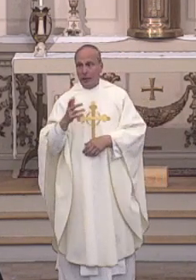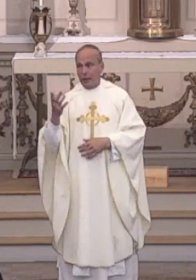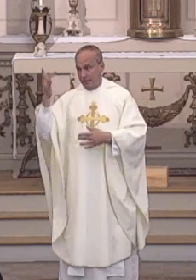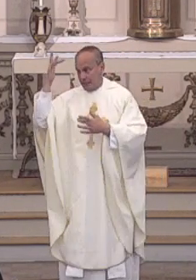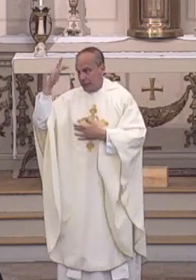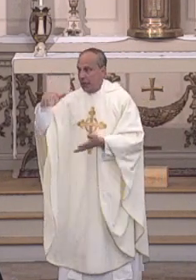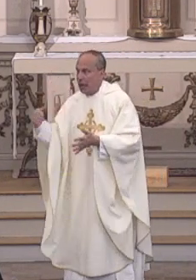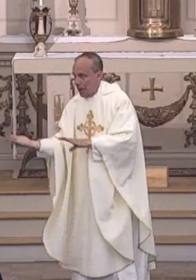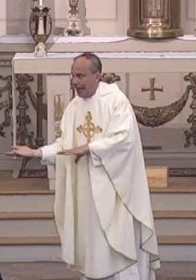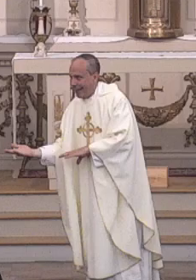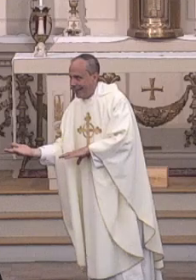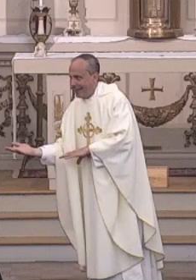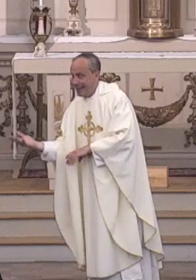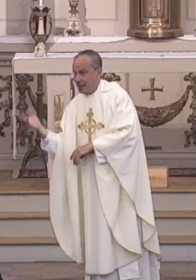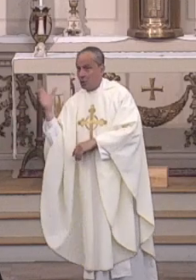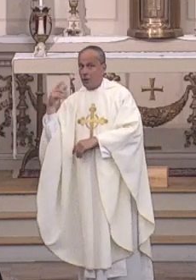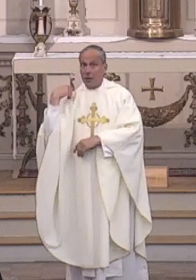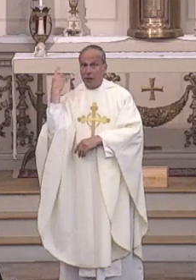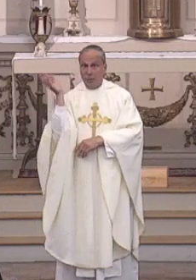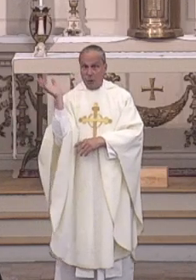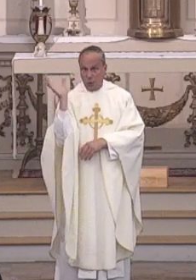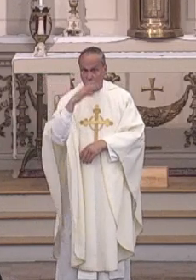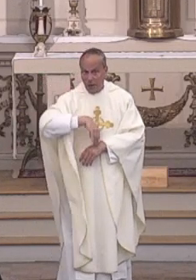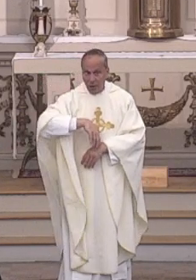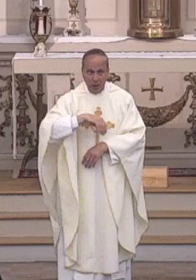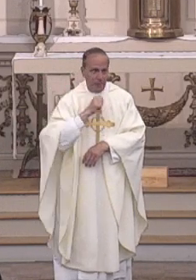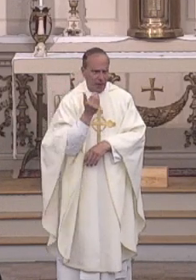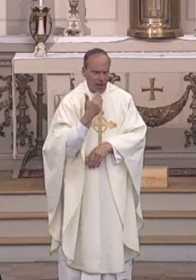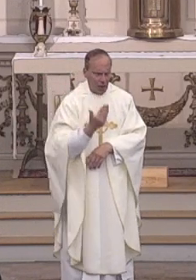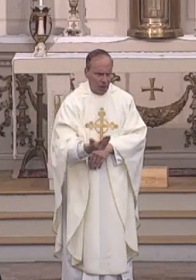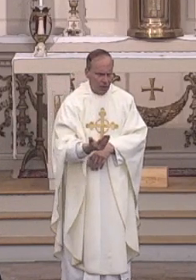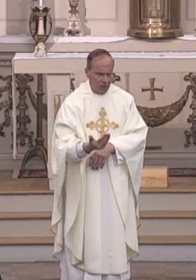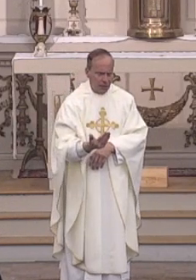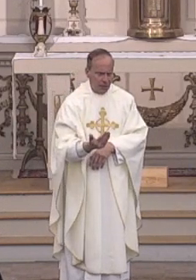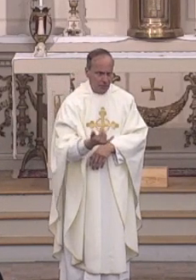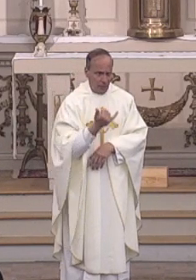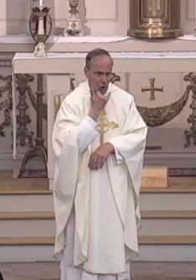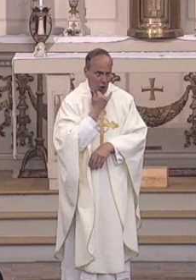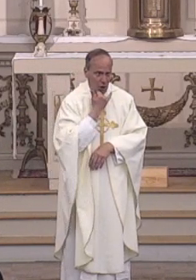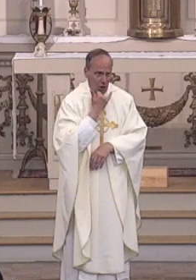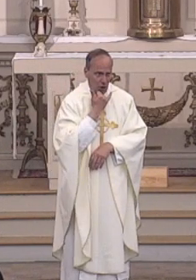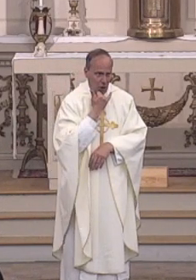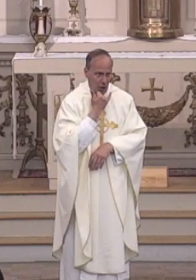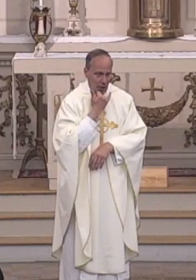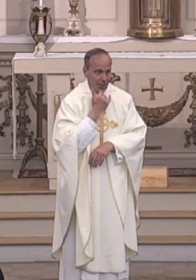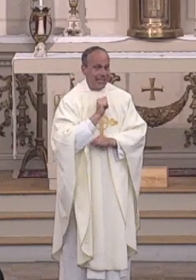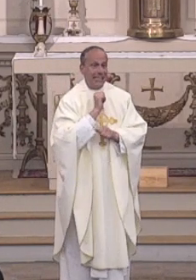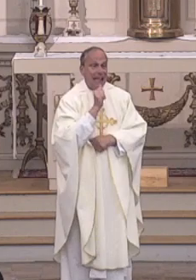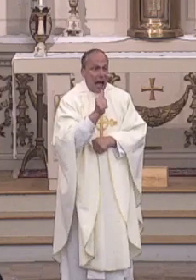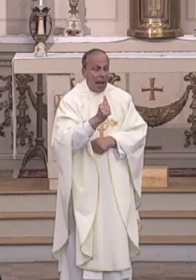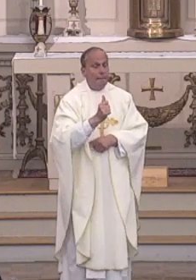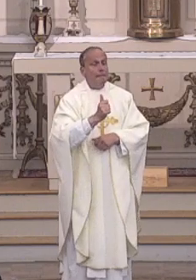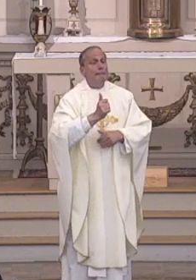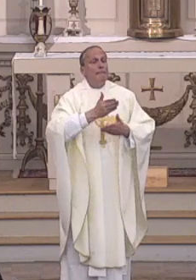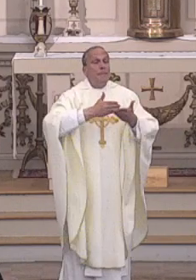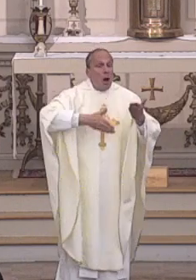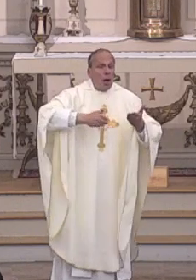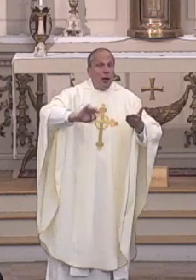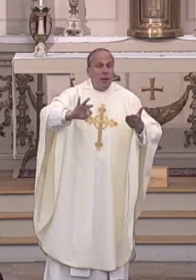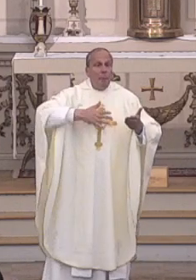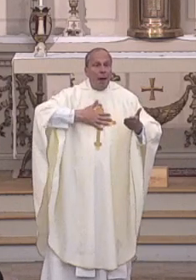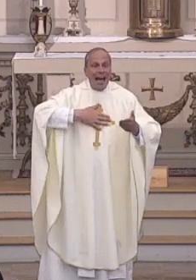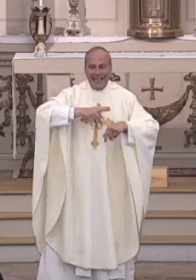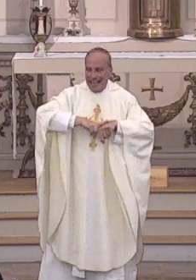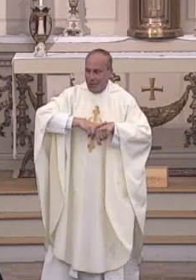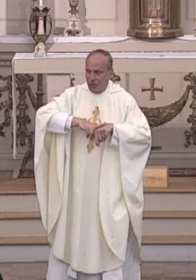long neck like a giraffe, I would be sick and die. It would be weird, right, if you saw me with this super long neck. It wouldn't be